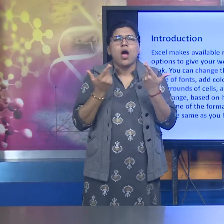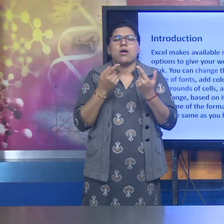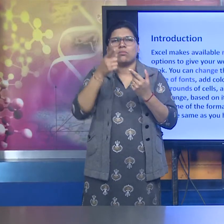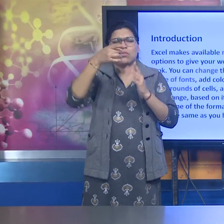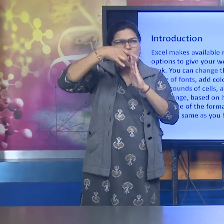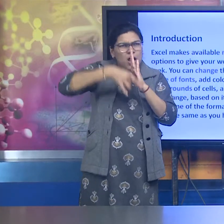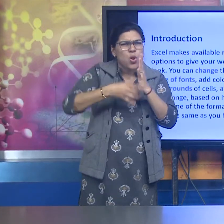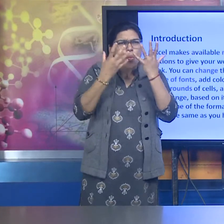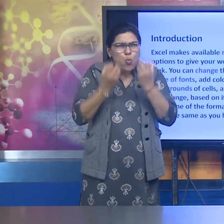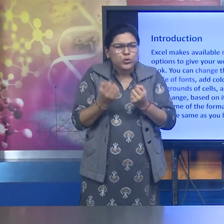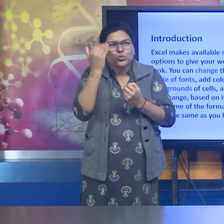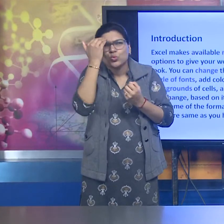Excel.